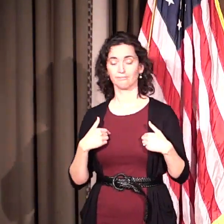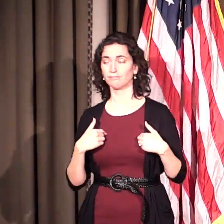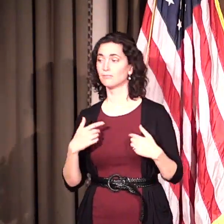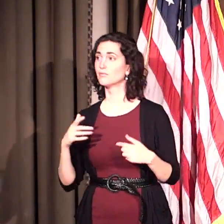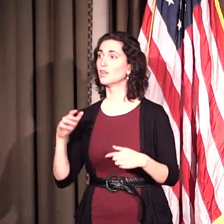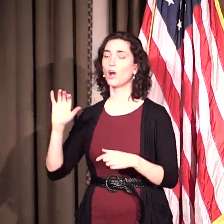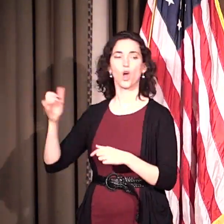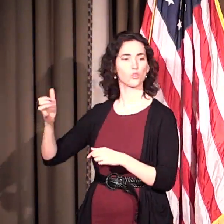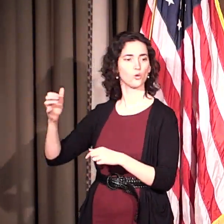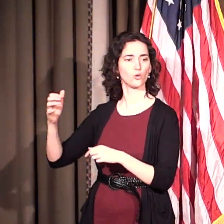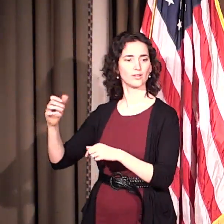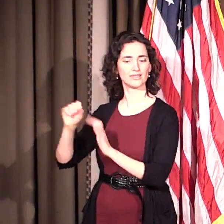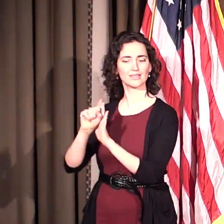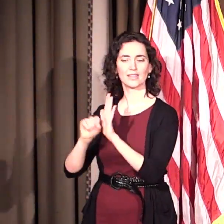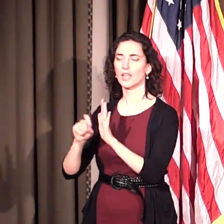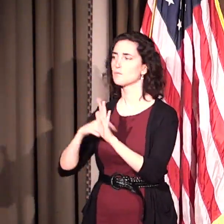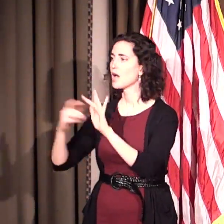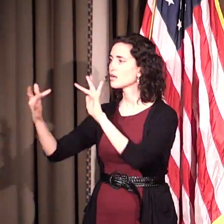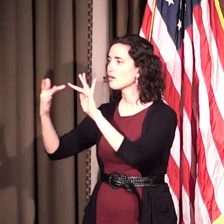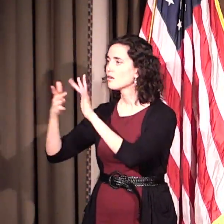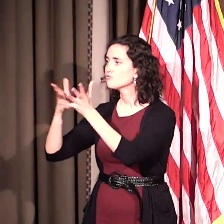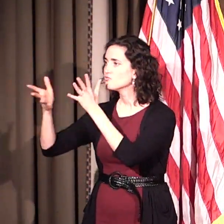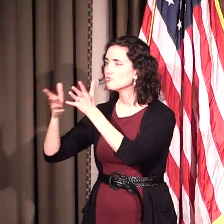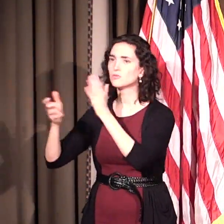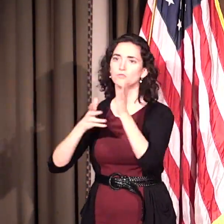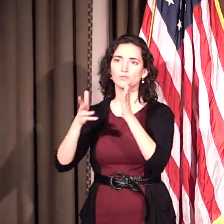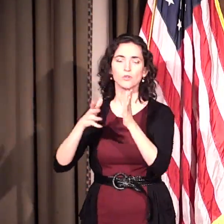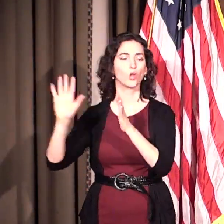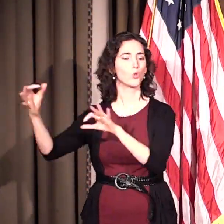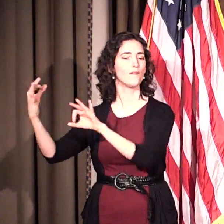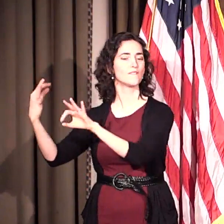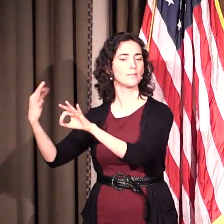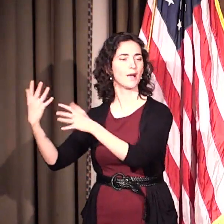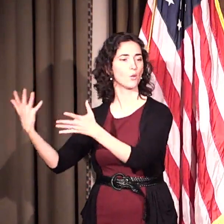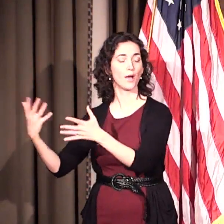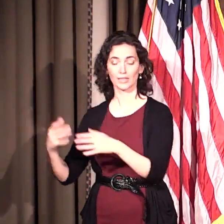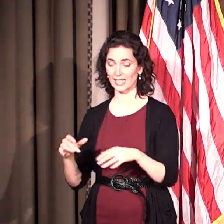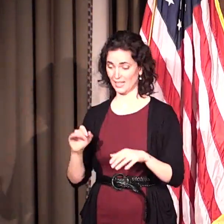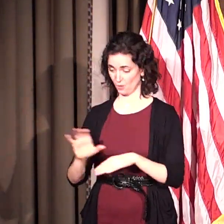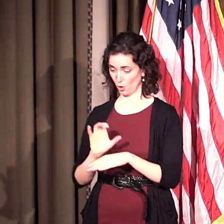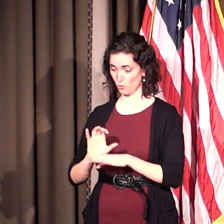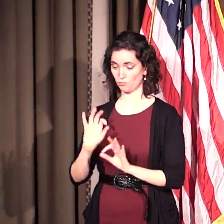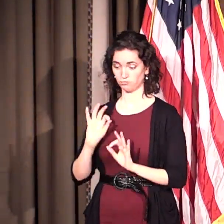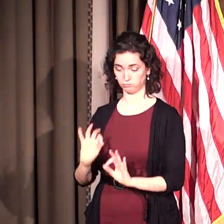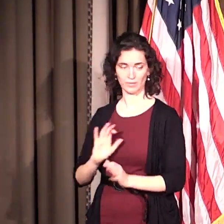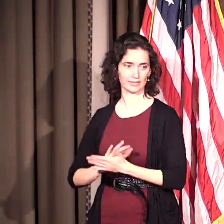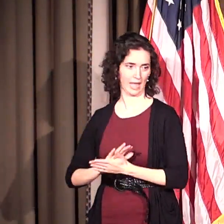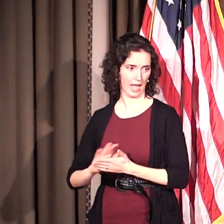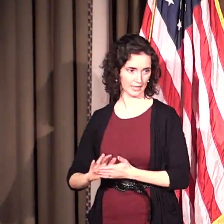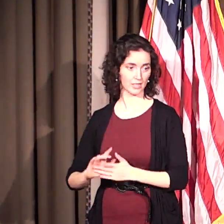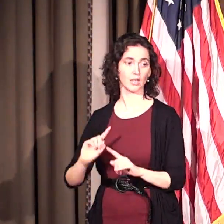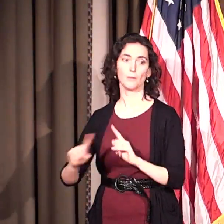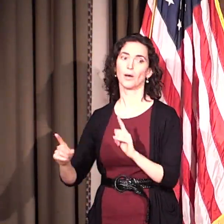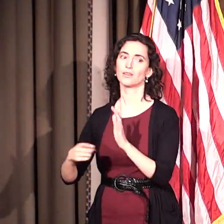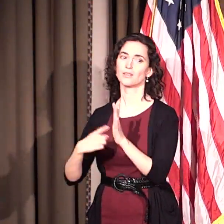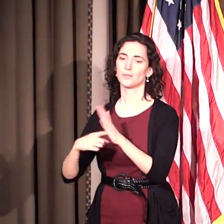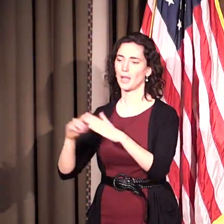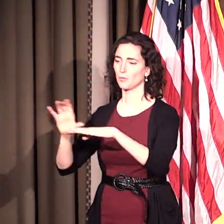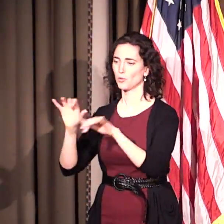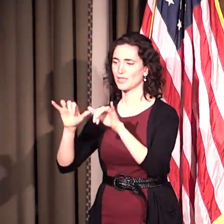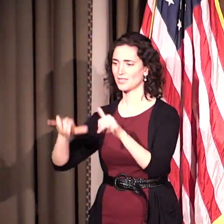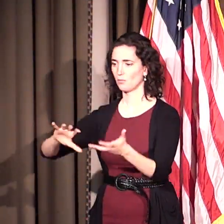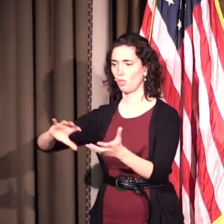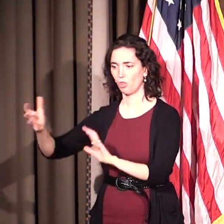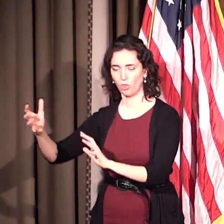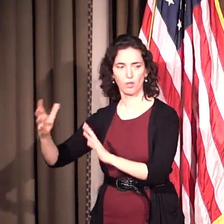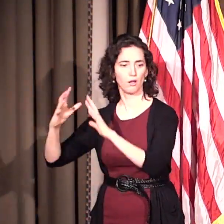other states, and the feedback I've heard is when those systems work well, it's nice, but they oftentimes don't. And then